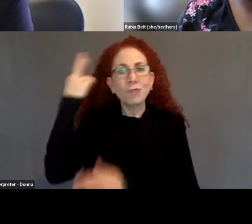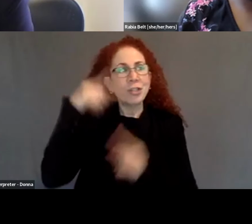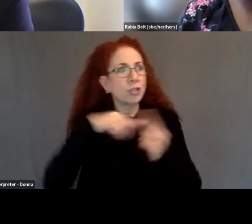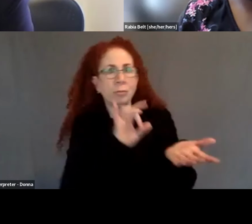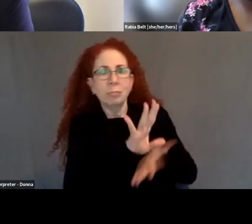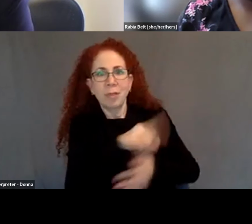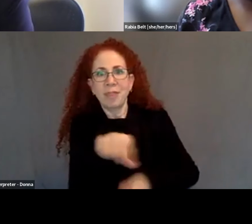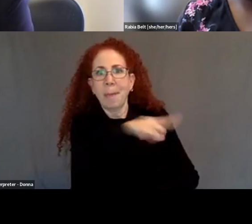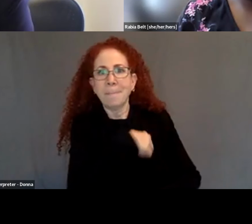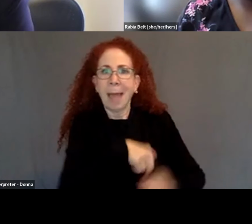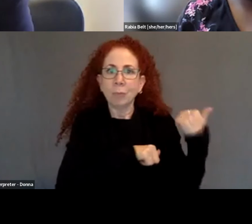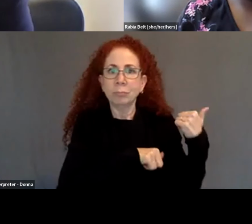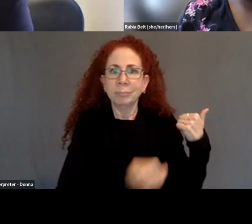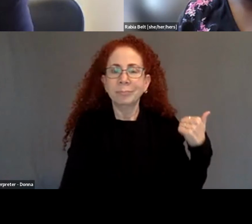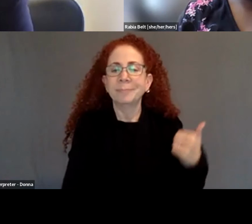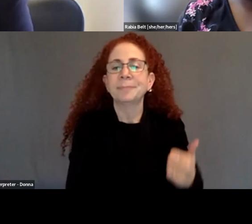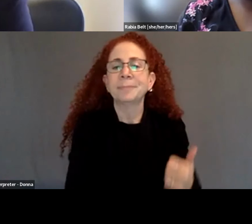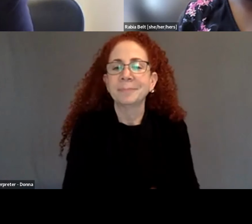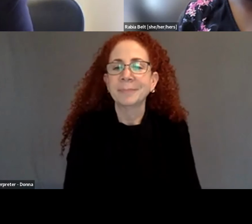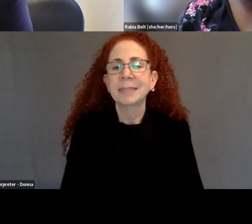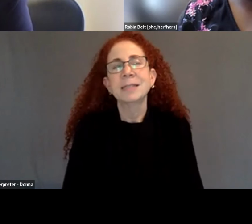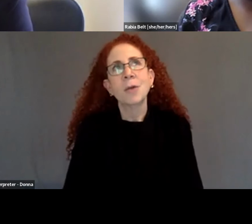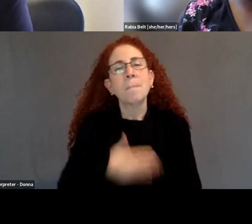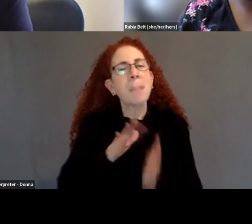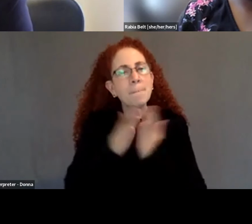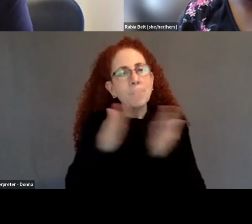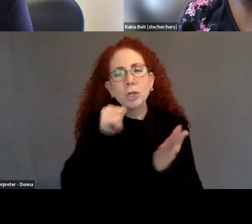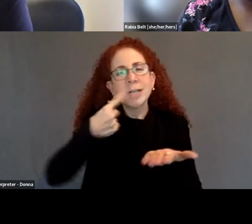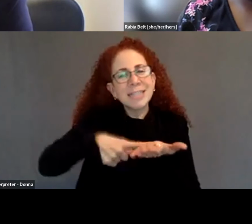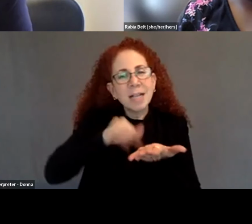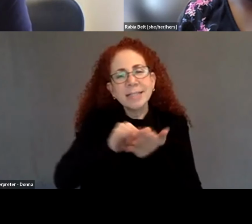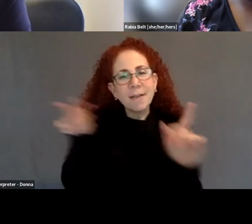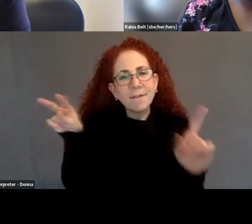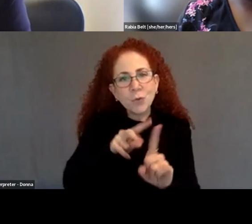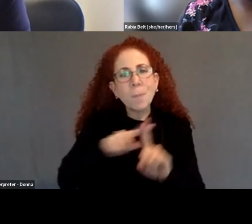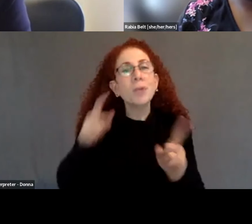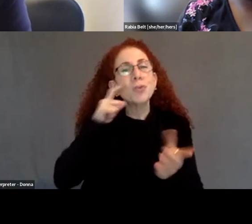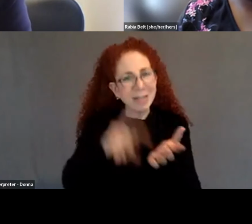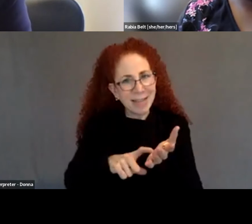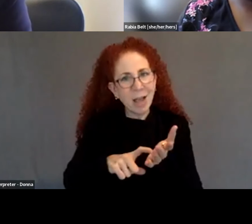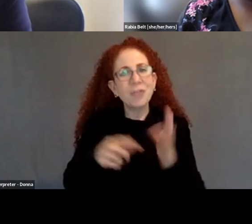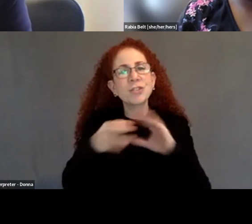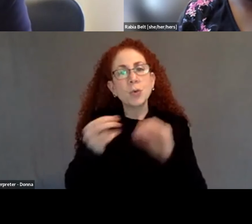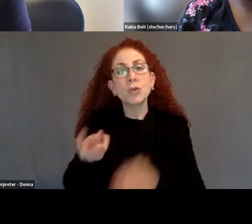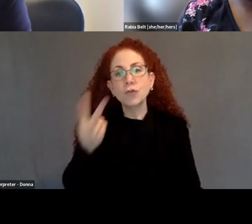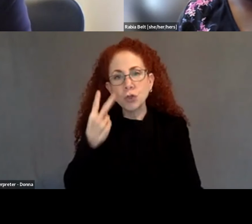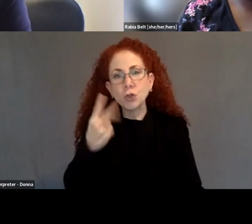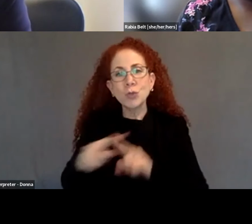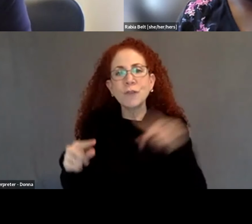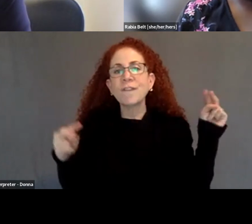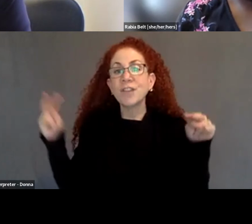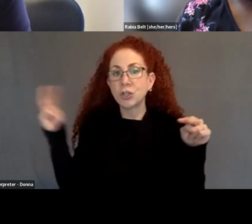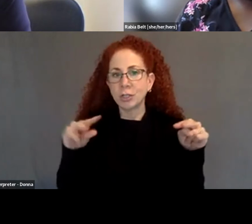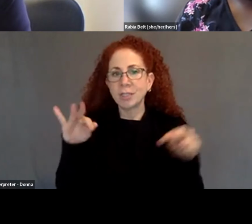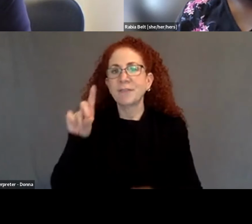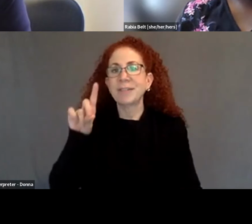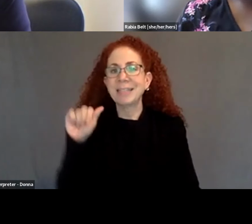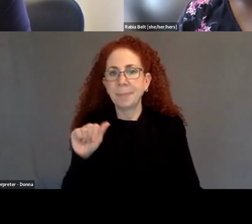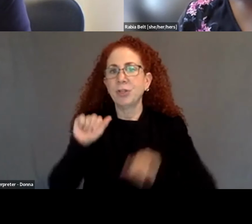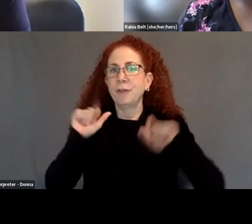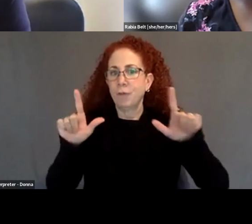so I didn't get into it this way in my book, but I think you could tell this as a story about two contending visions of a disability